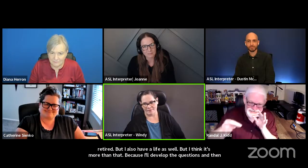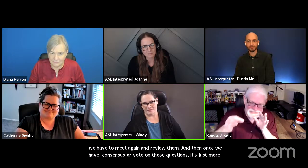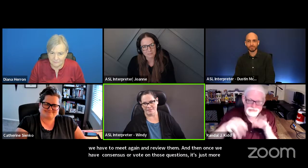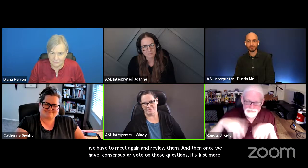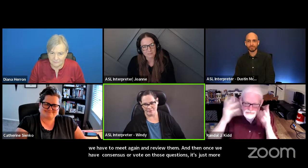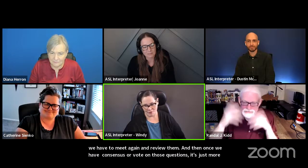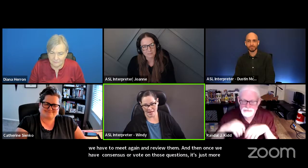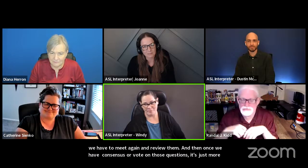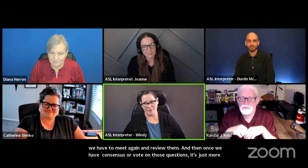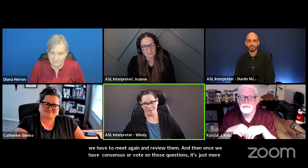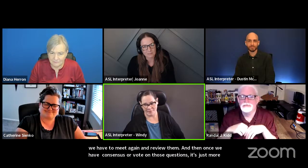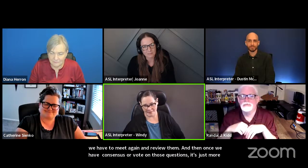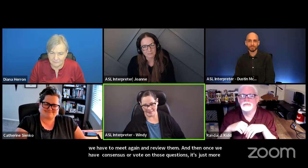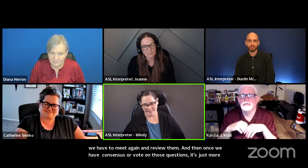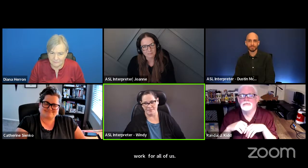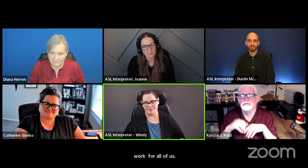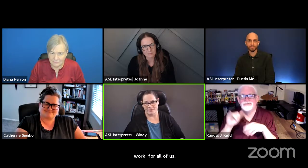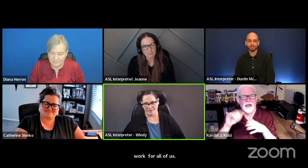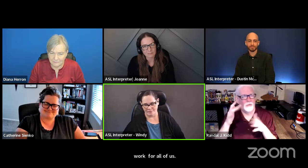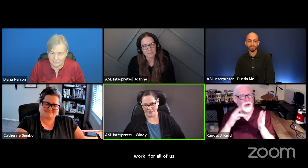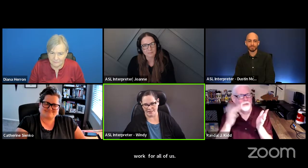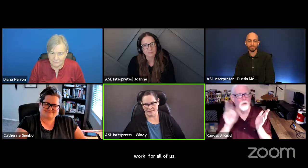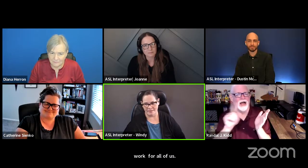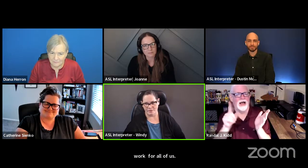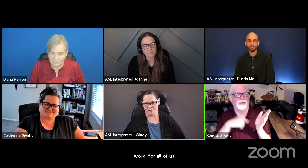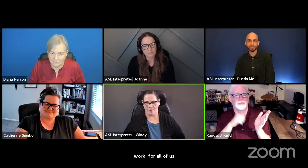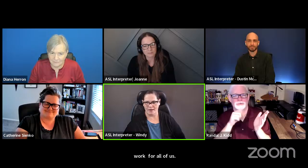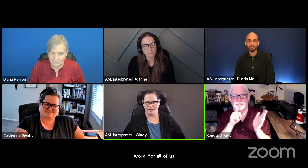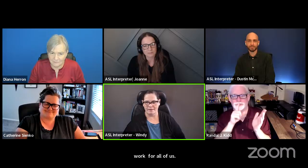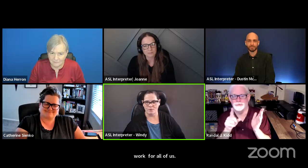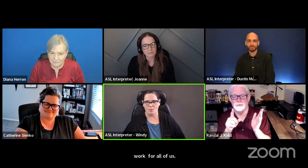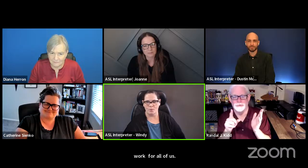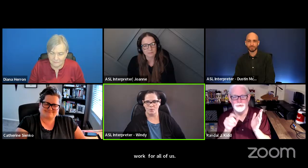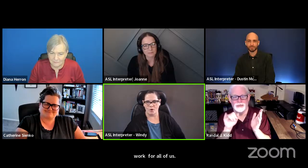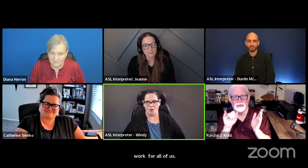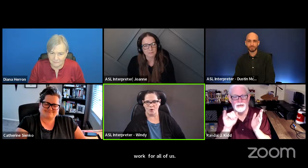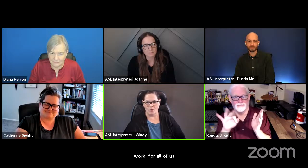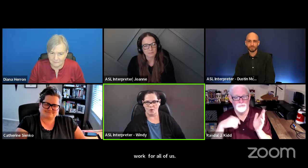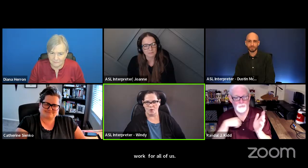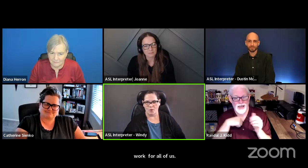that's why I was trying to bring it up at the last meeting, but then we had to table it. So that's